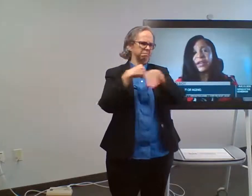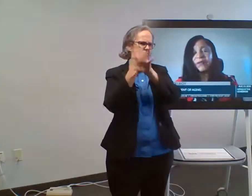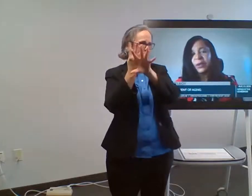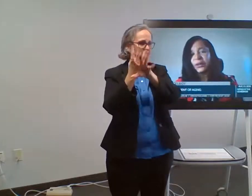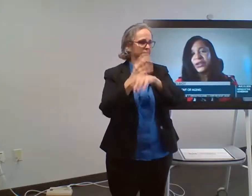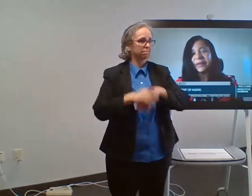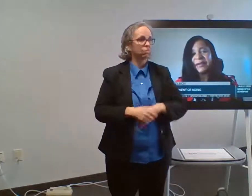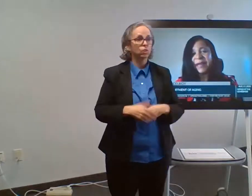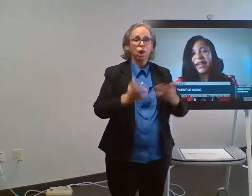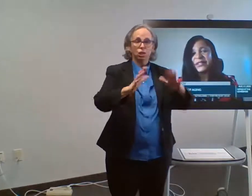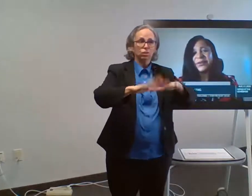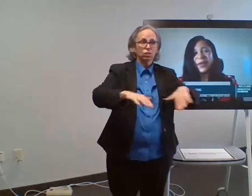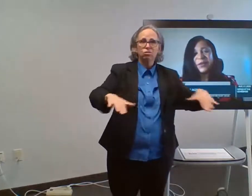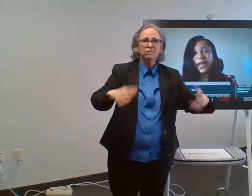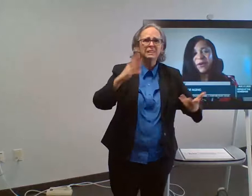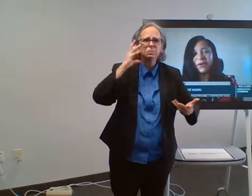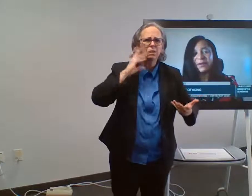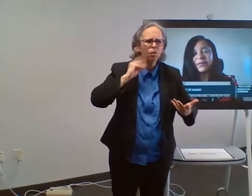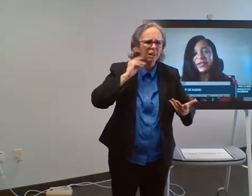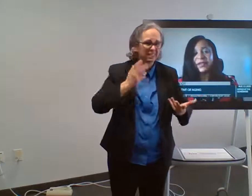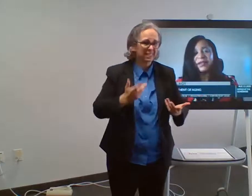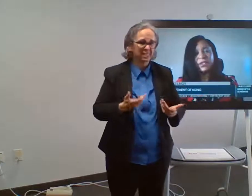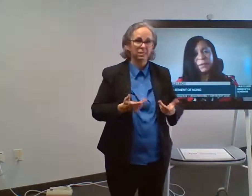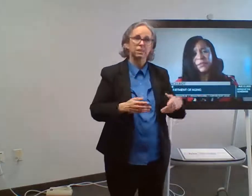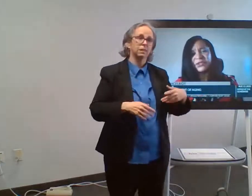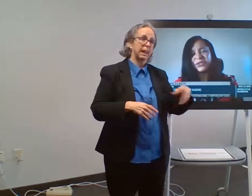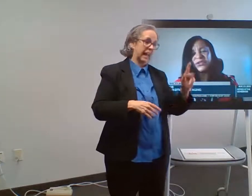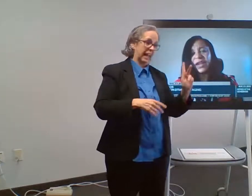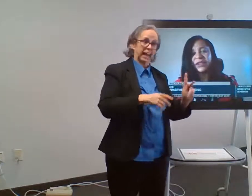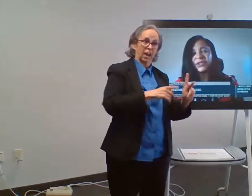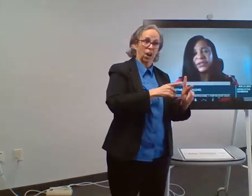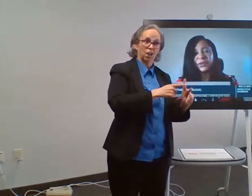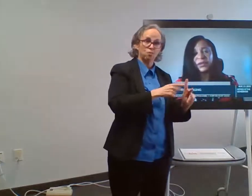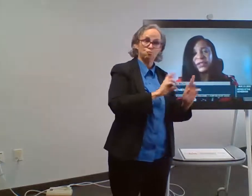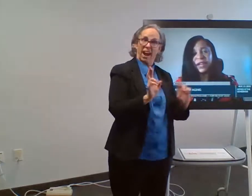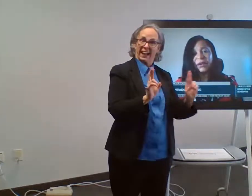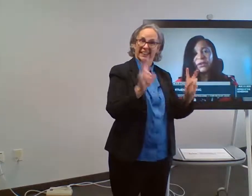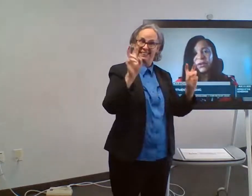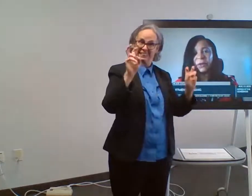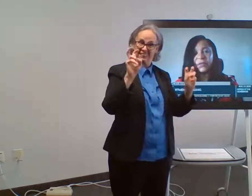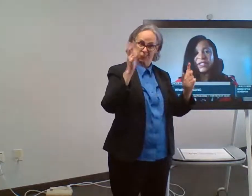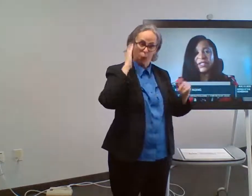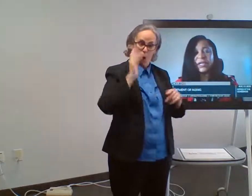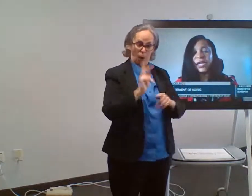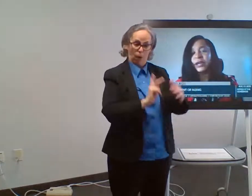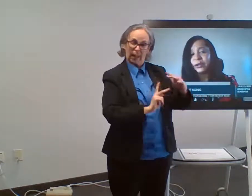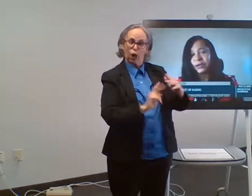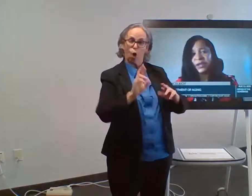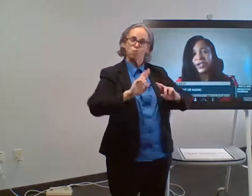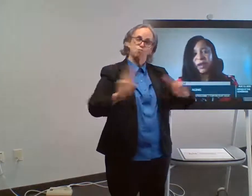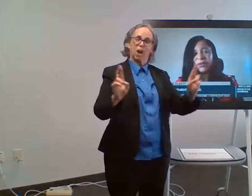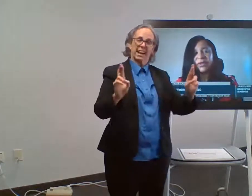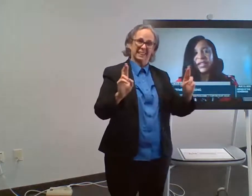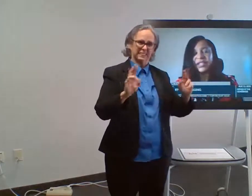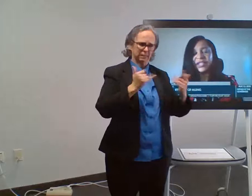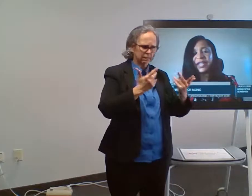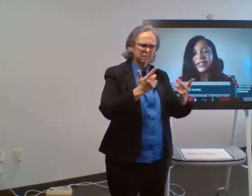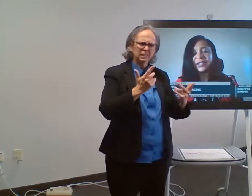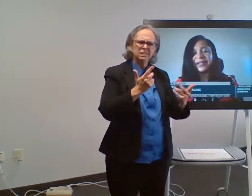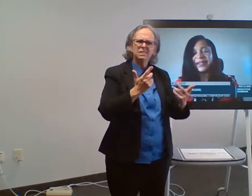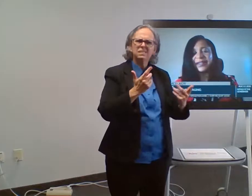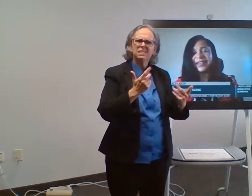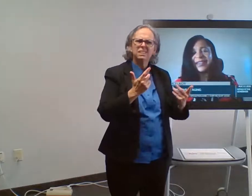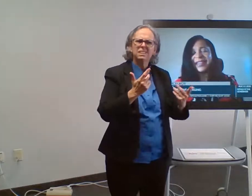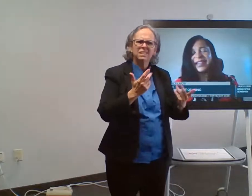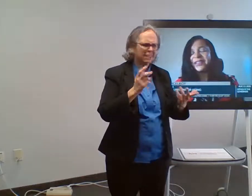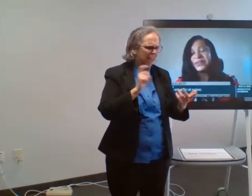both which have long-term impacts on health outcomes. The SHIP features strategies in early childhood home visiting and early childhood